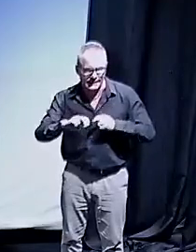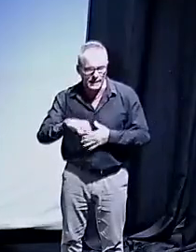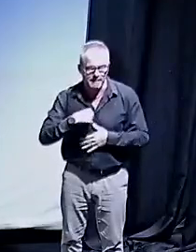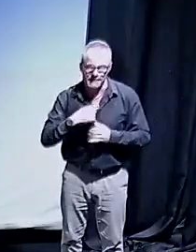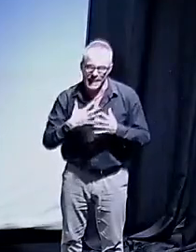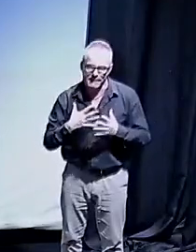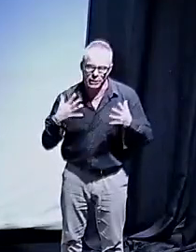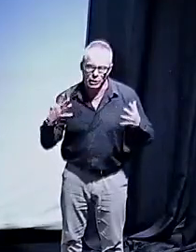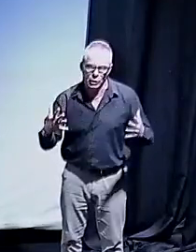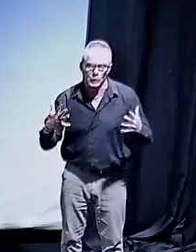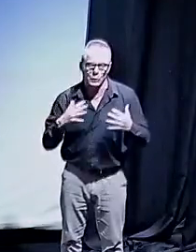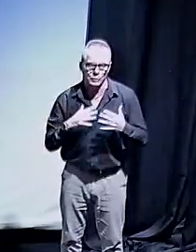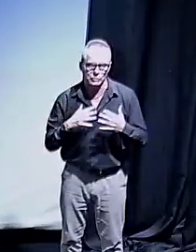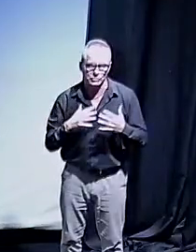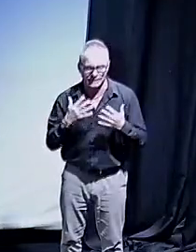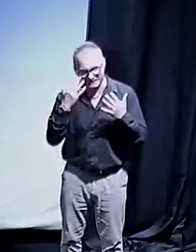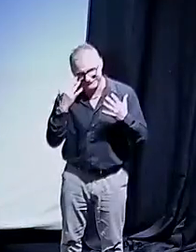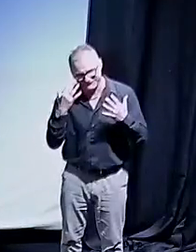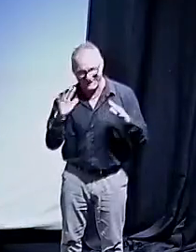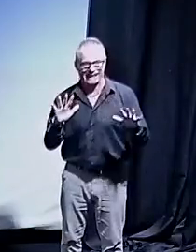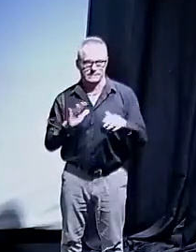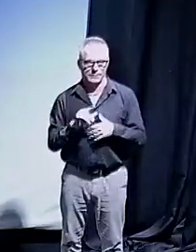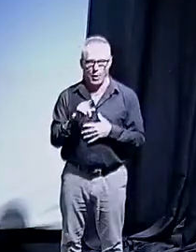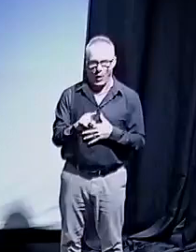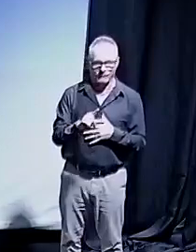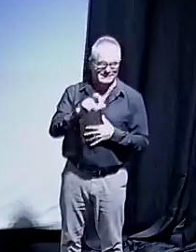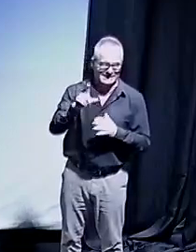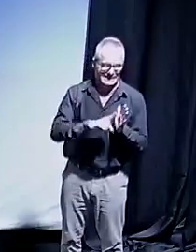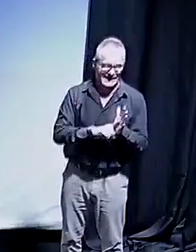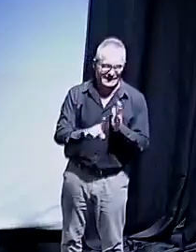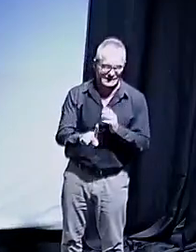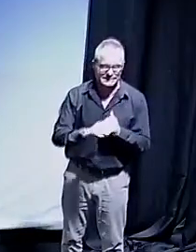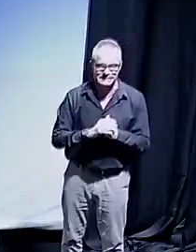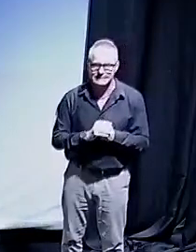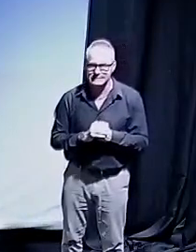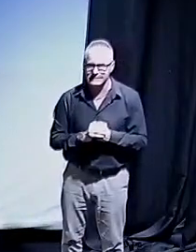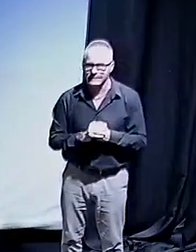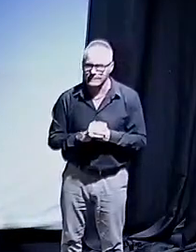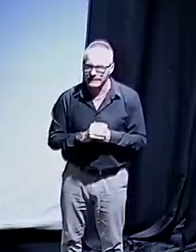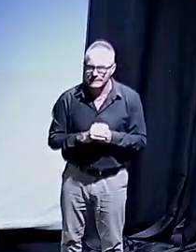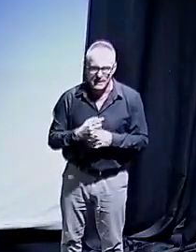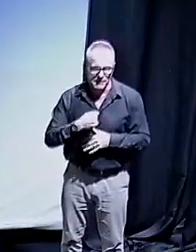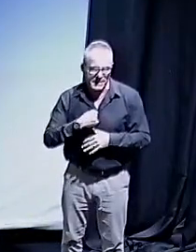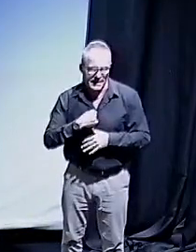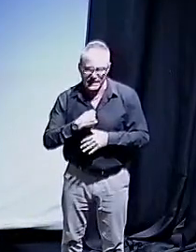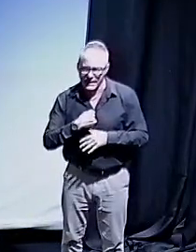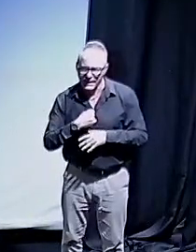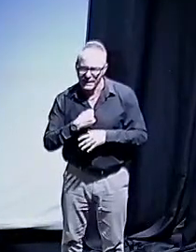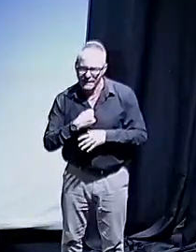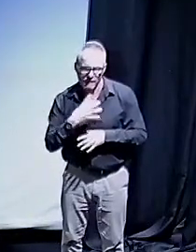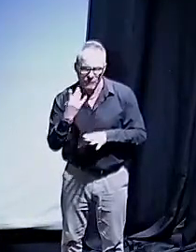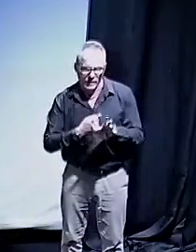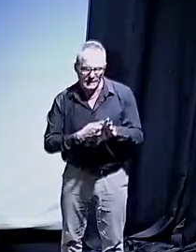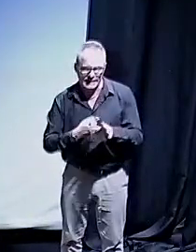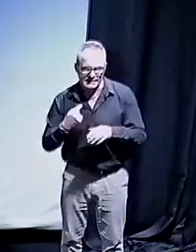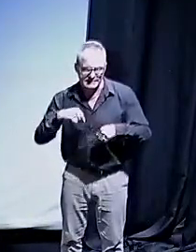a huge fan of city lit because enabled me over the last 4 years to discover my own art. And you